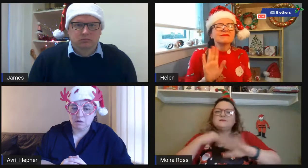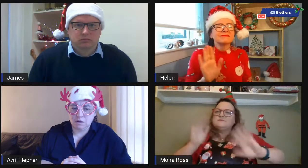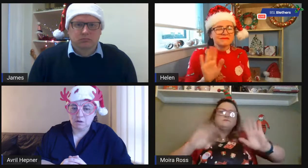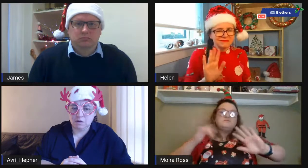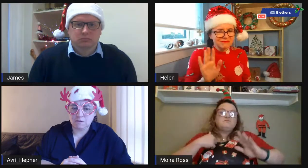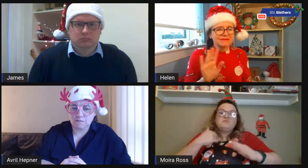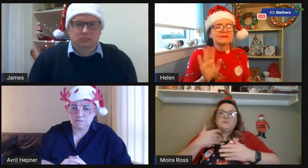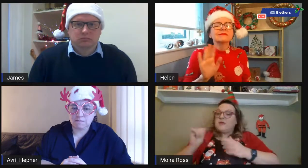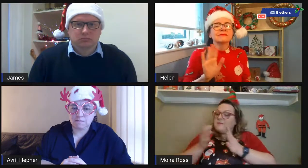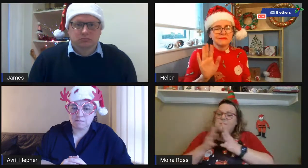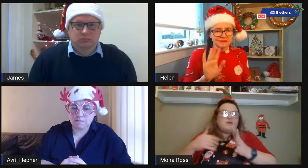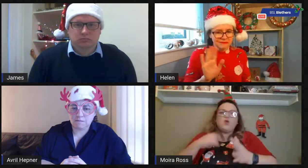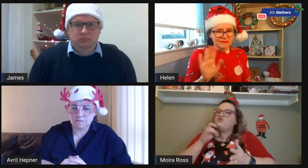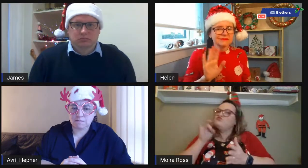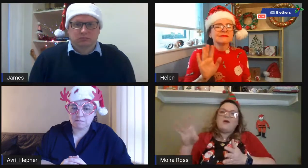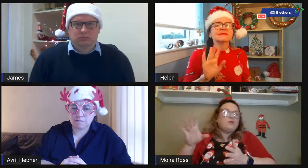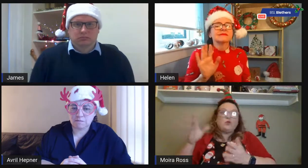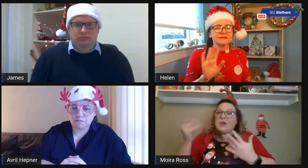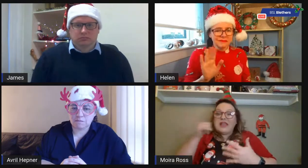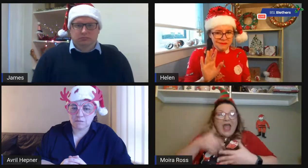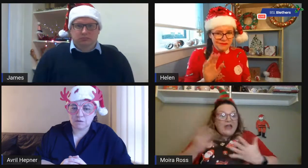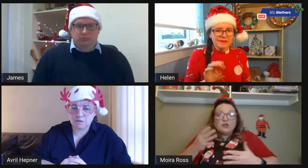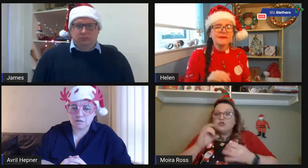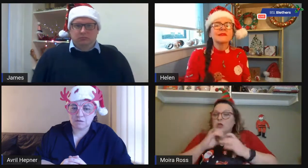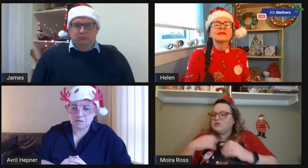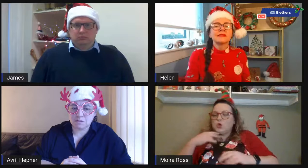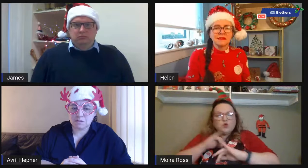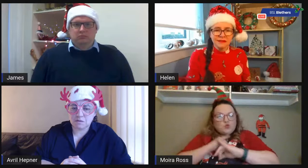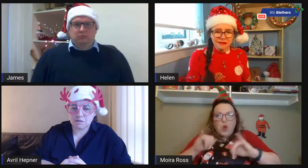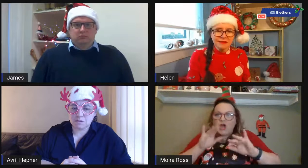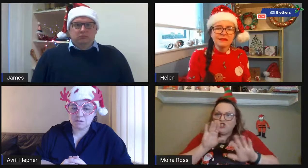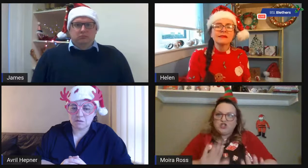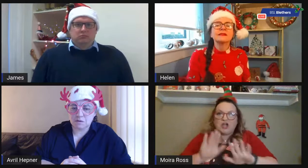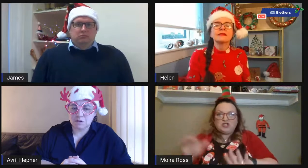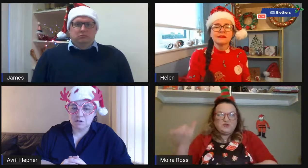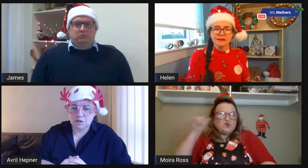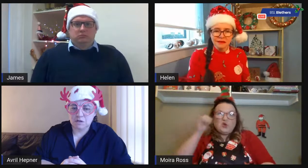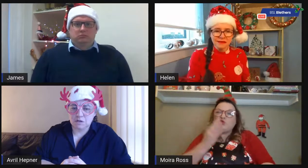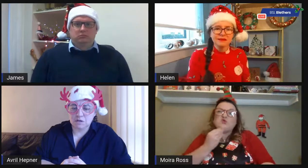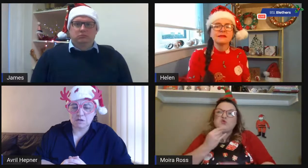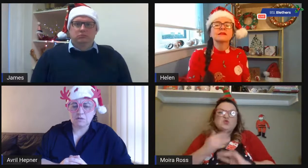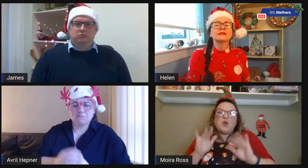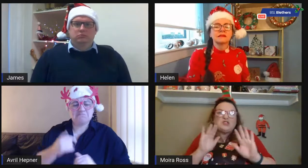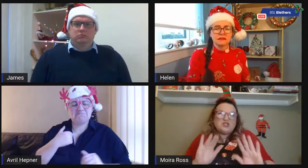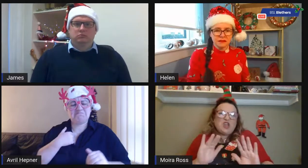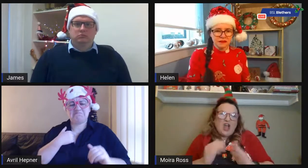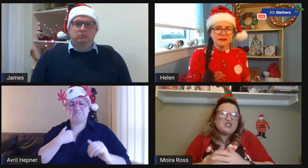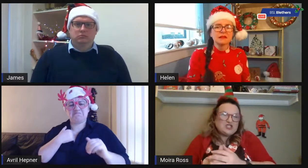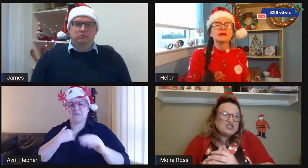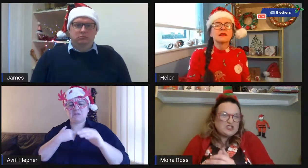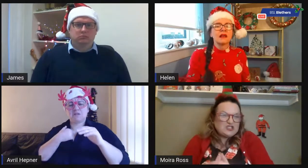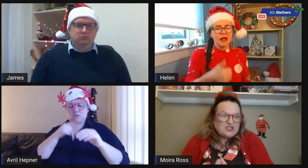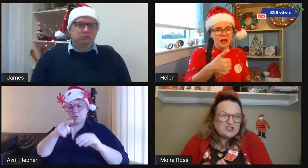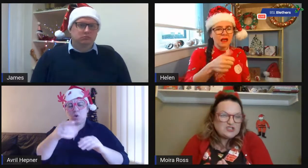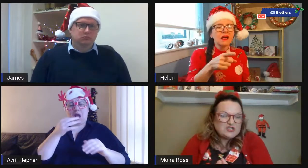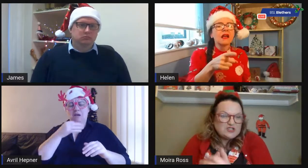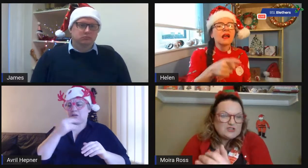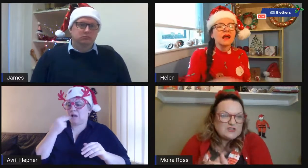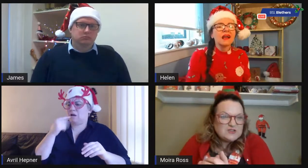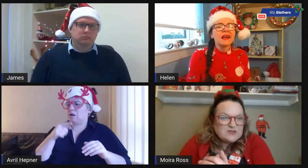and I think it's too confusing. I think you have to keep your snacks separate. There are human snacks and there are dog snacks. So